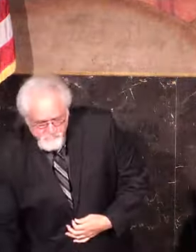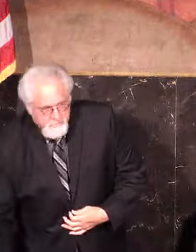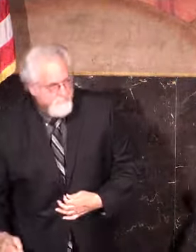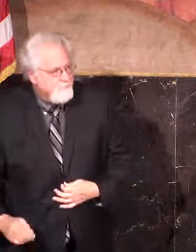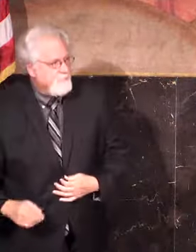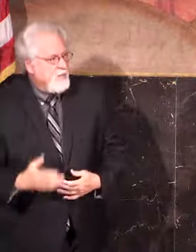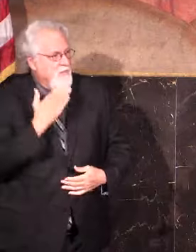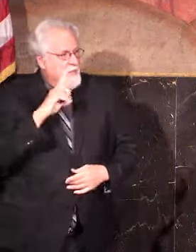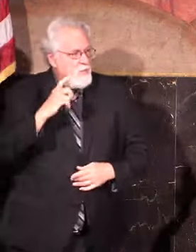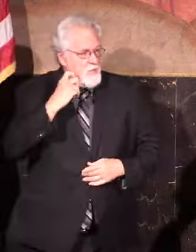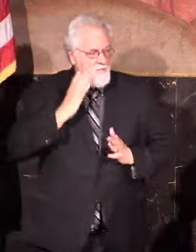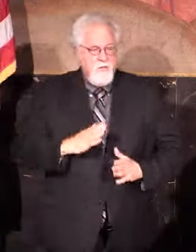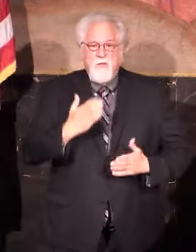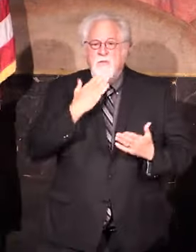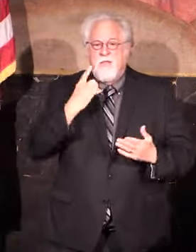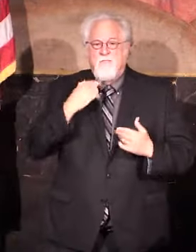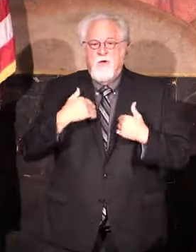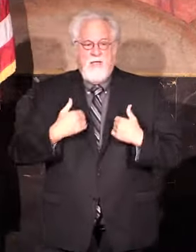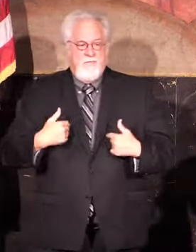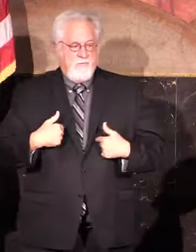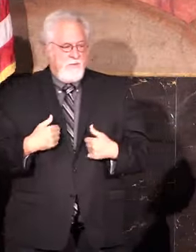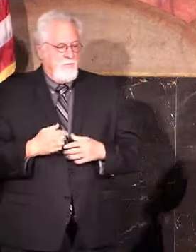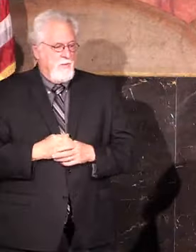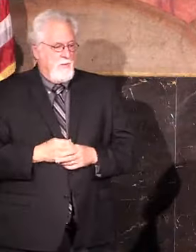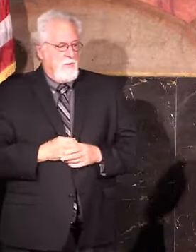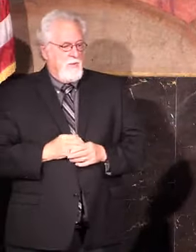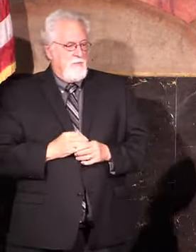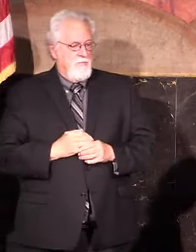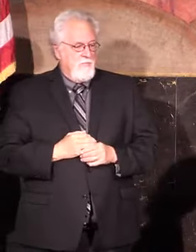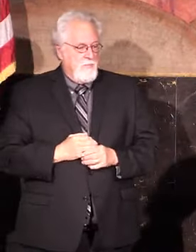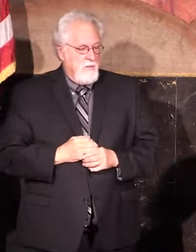Thank you, Governor. Thanks for having me here.